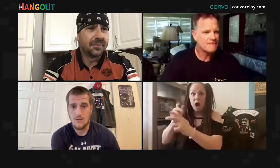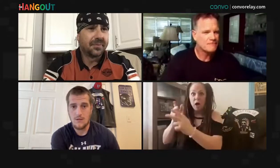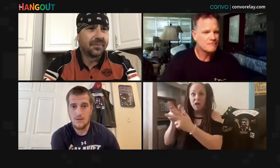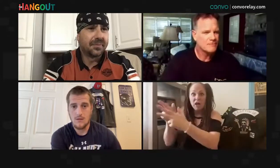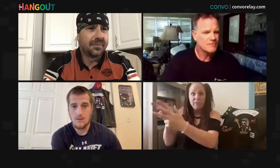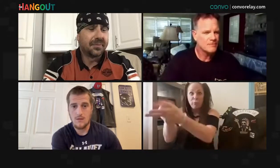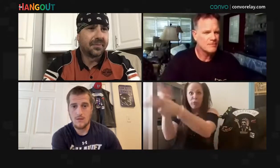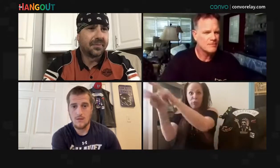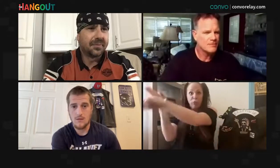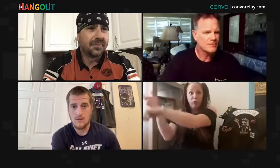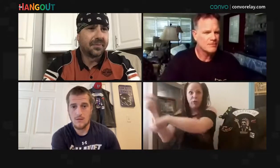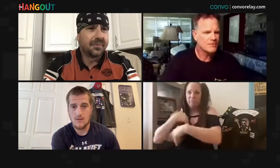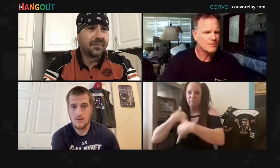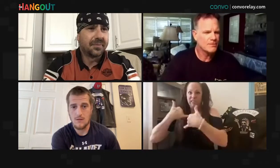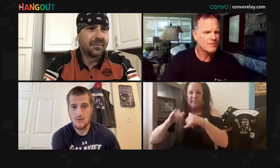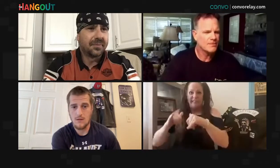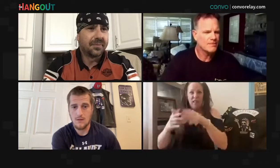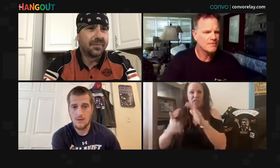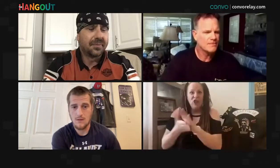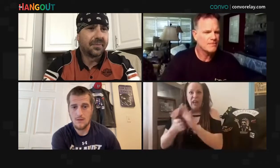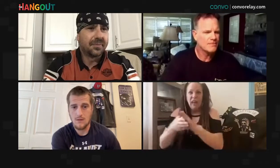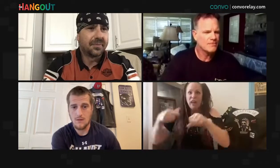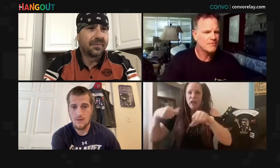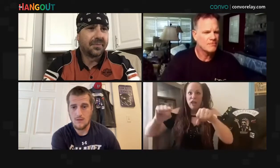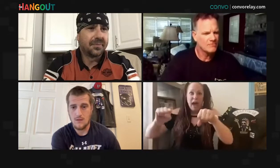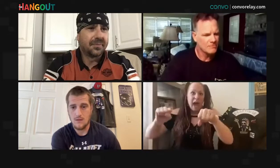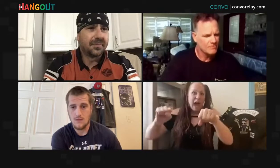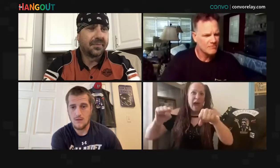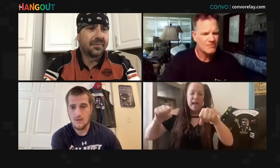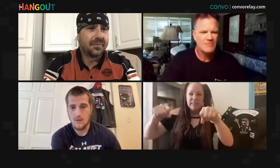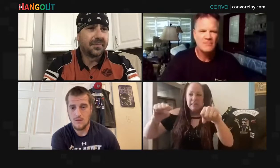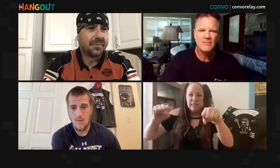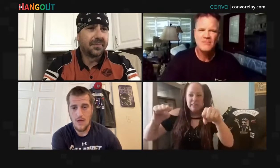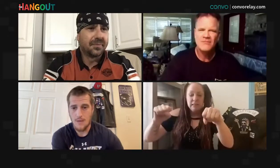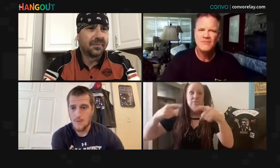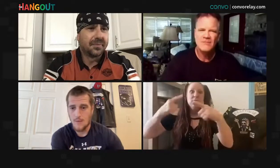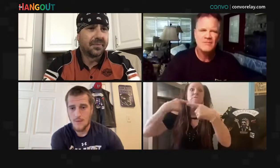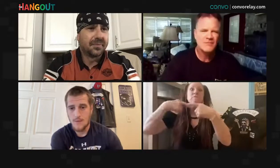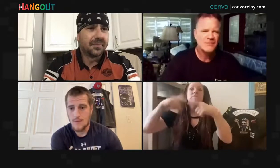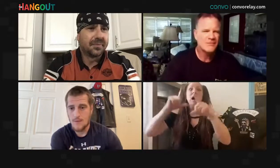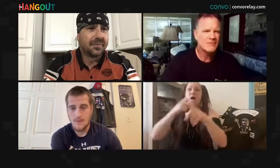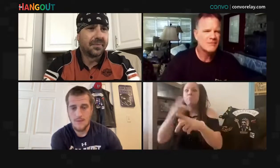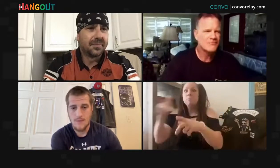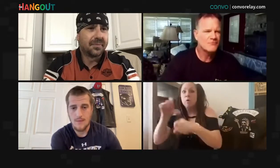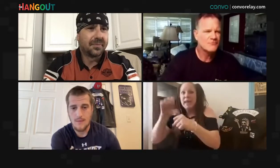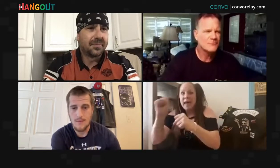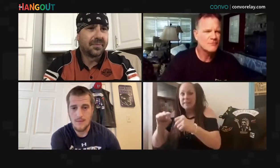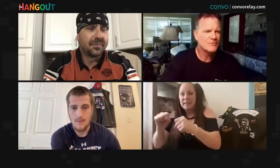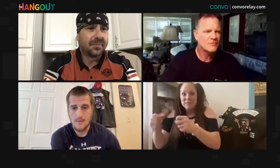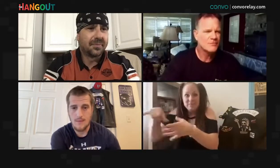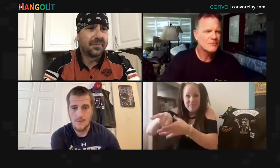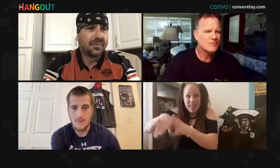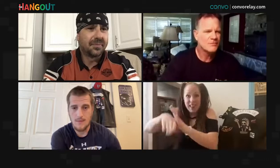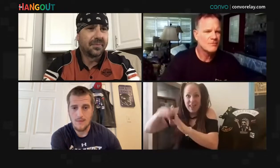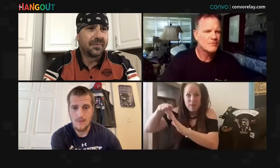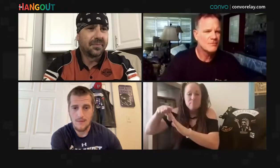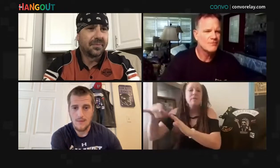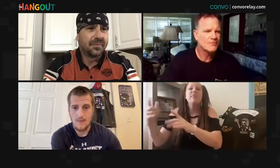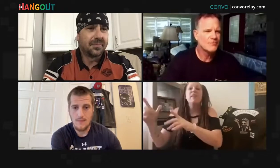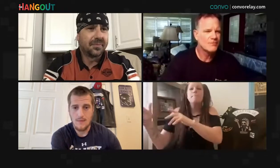and I could see a truck that actually fell, and I was still ended up going and